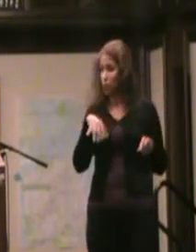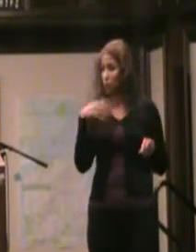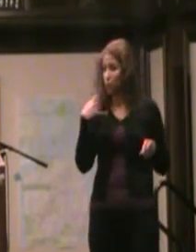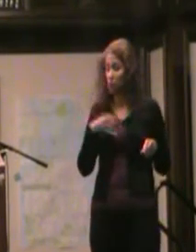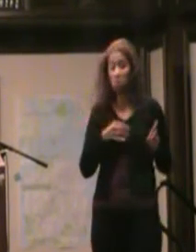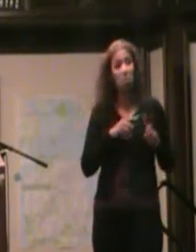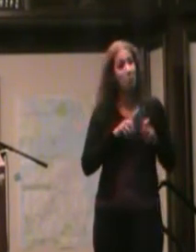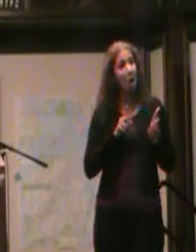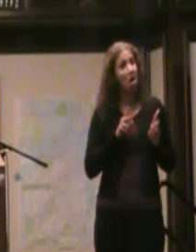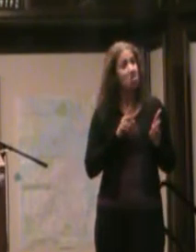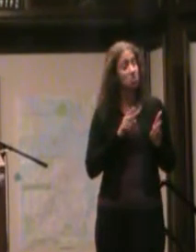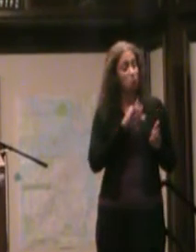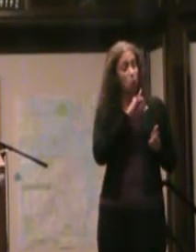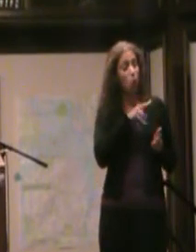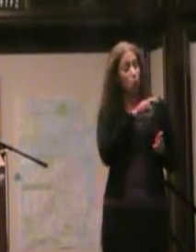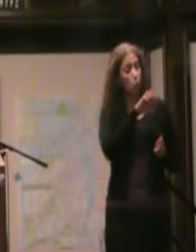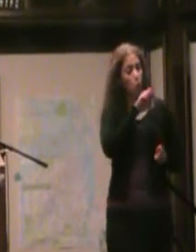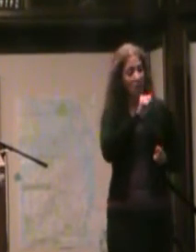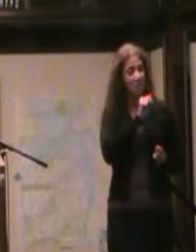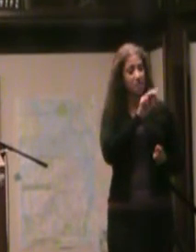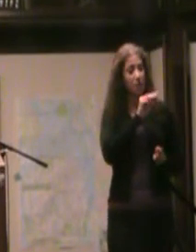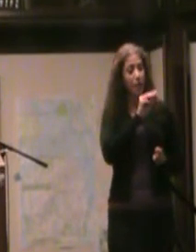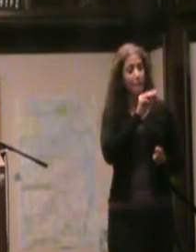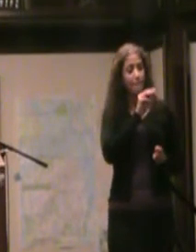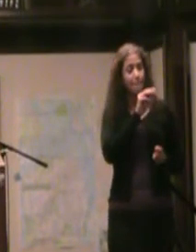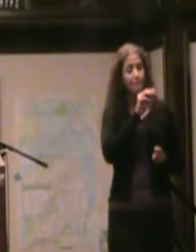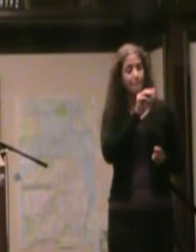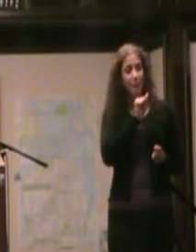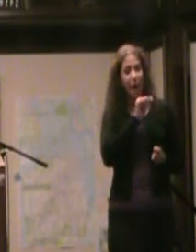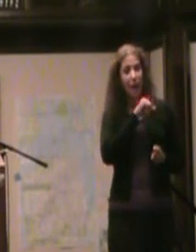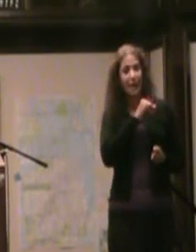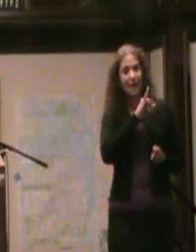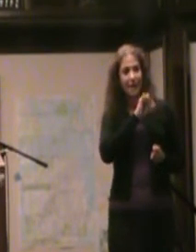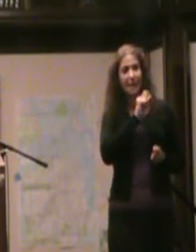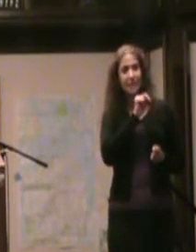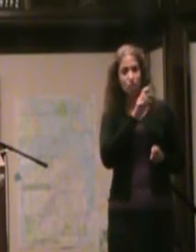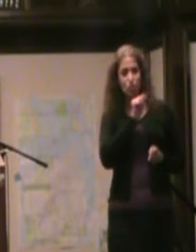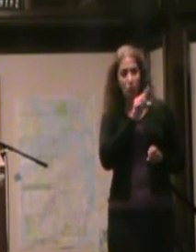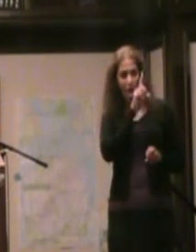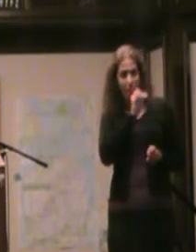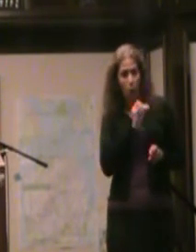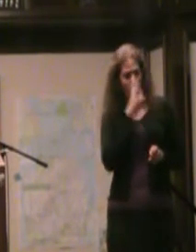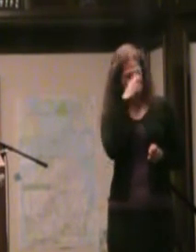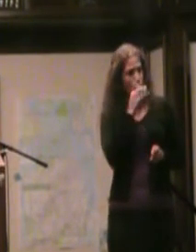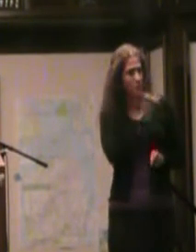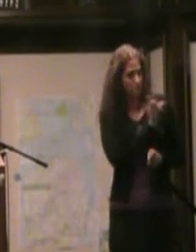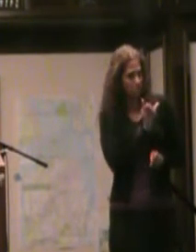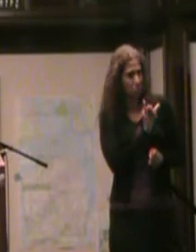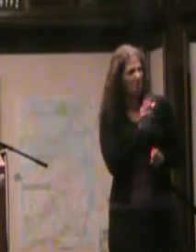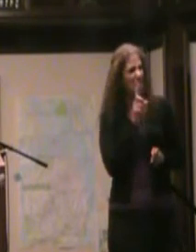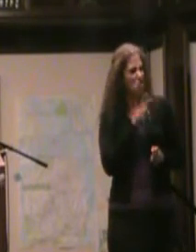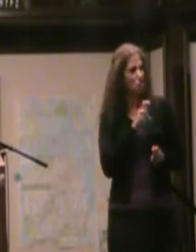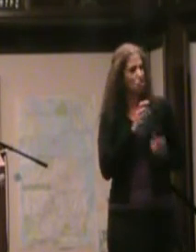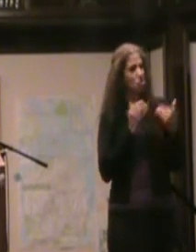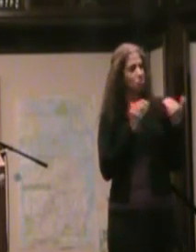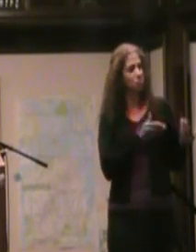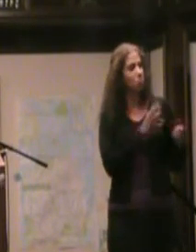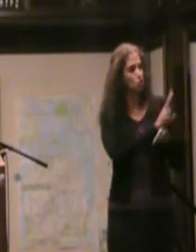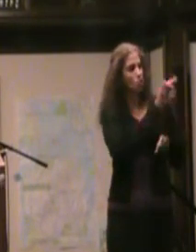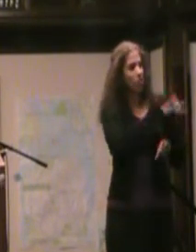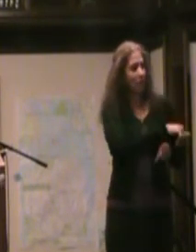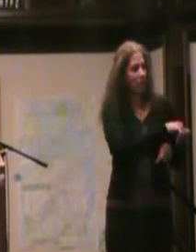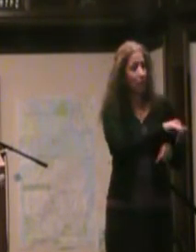magistrado looks just like it. Why can't I use that? Well, because in most Spanish-speaking